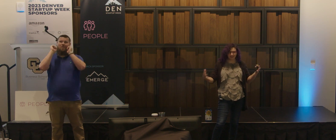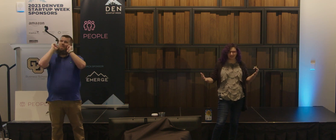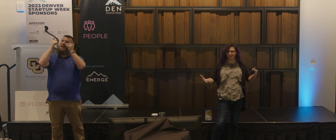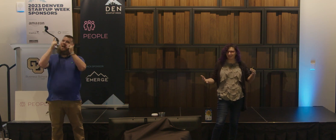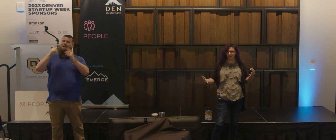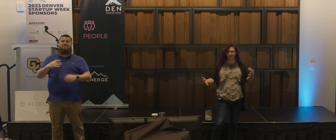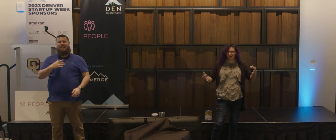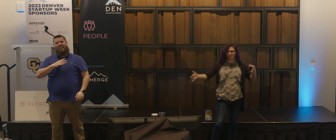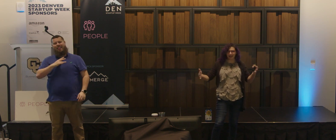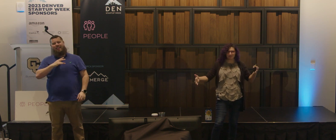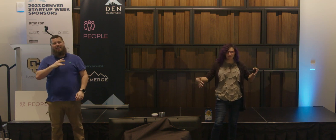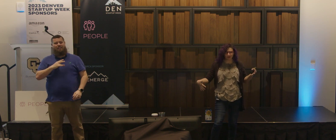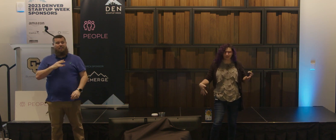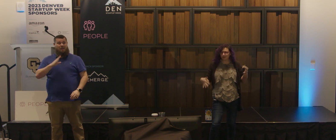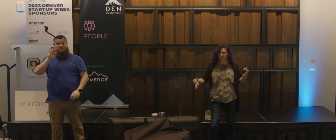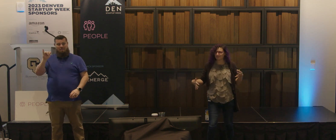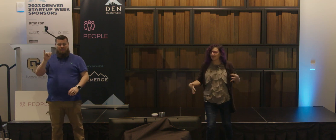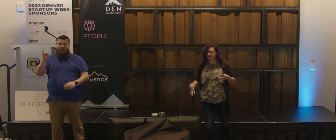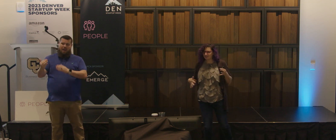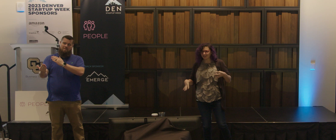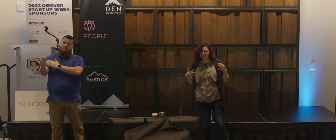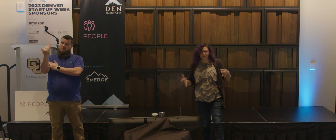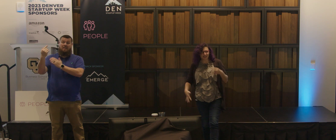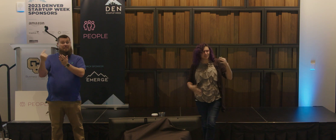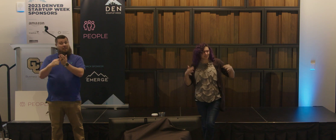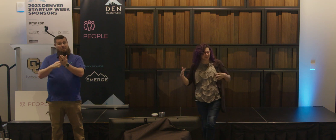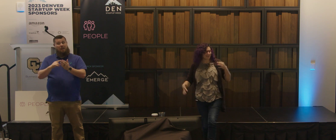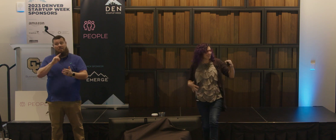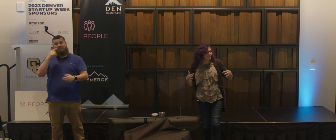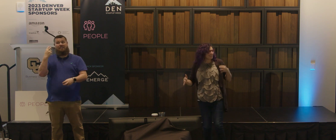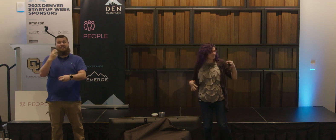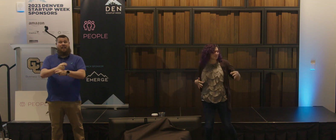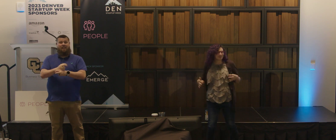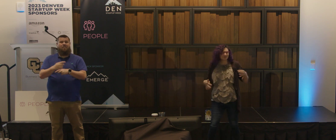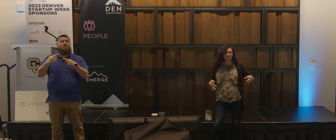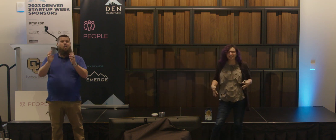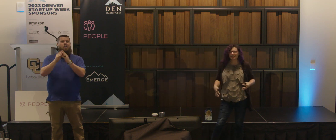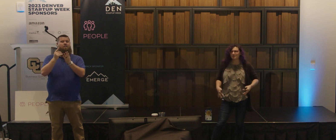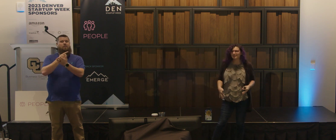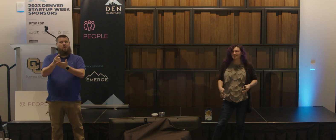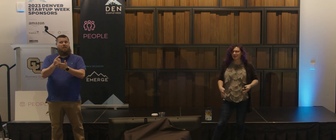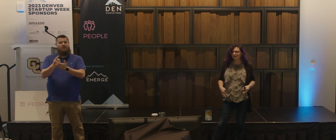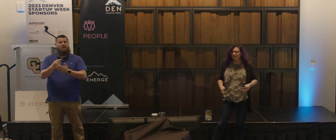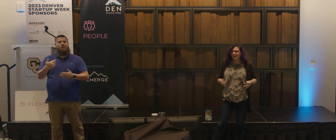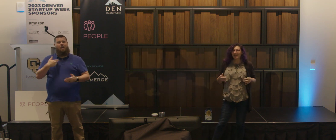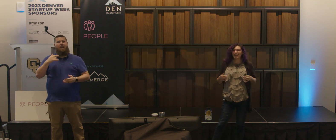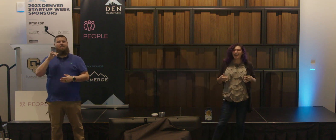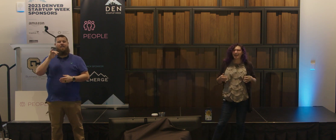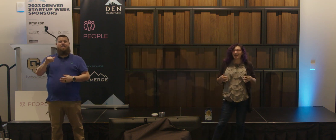bed by mid-morning, which sometimes I feel like is a stretch during conference weeks. We've all hit that midday